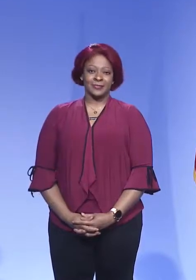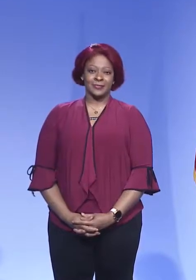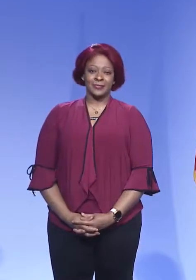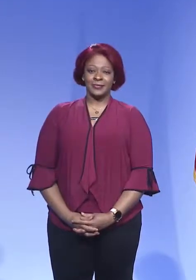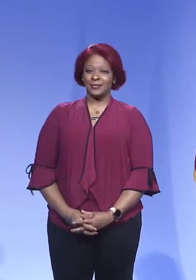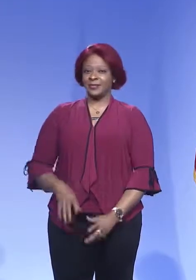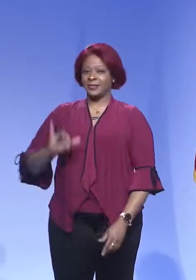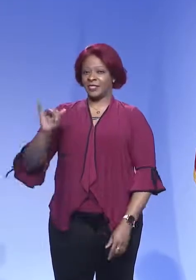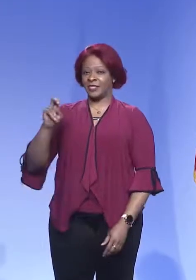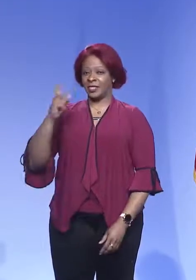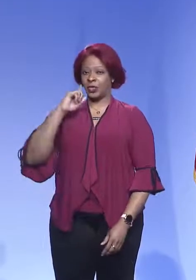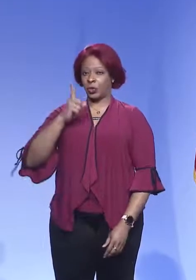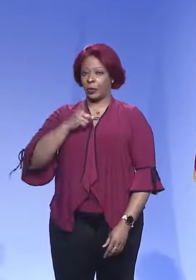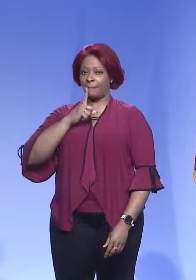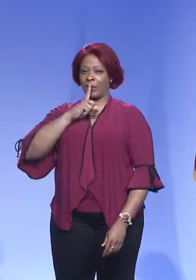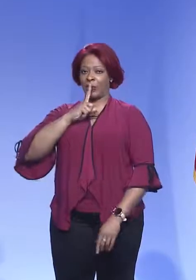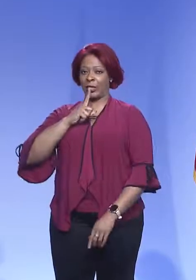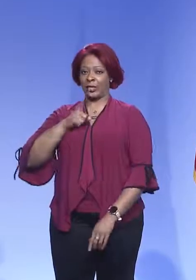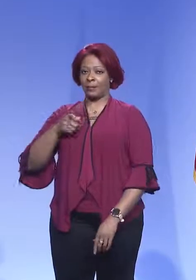Jane, I think you're self-muted.